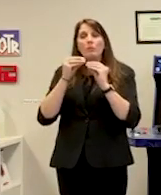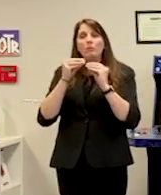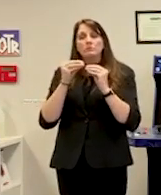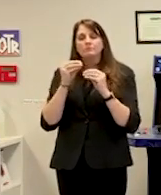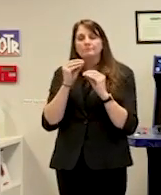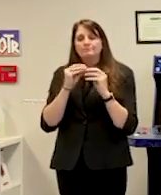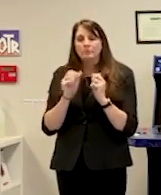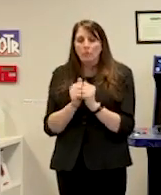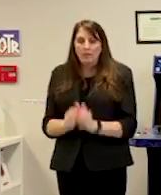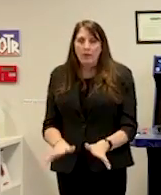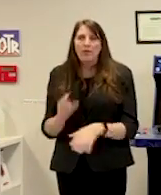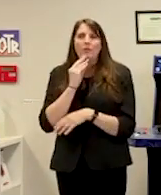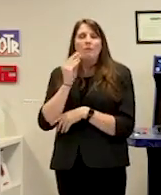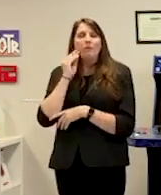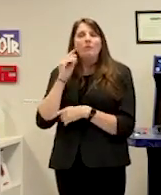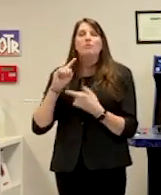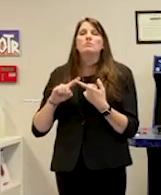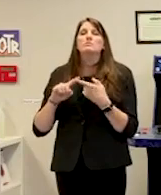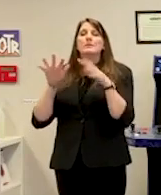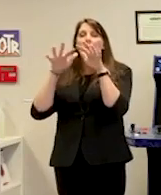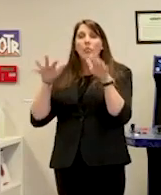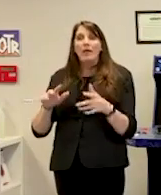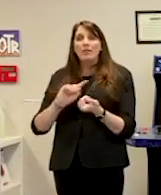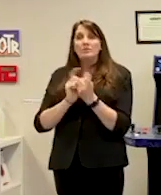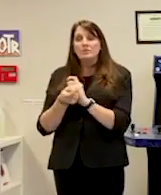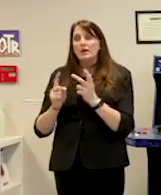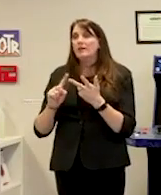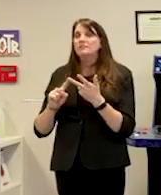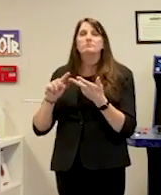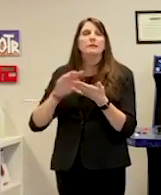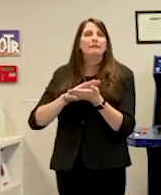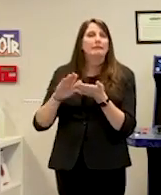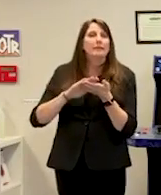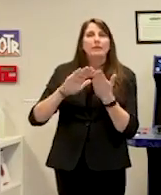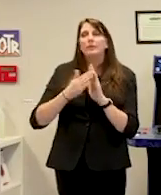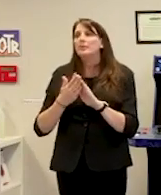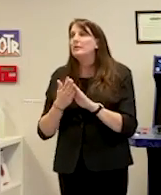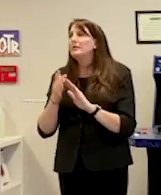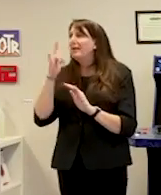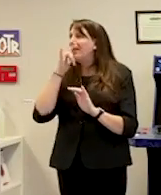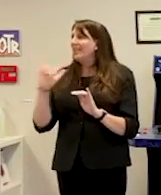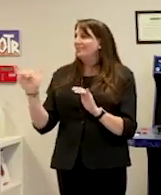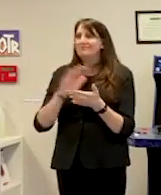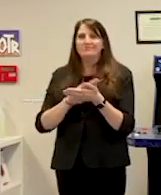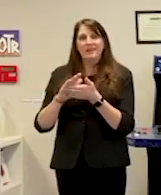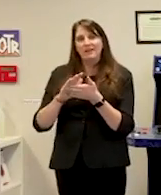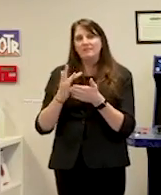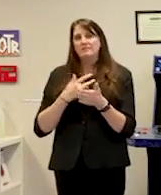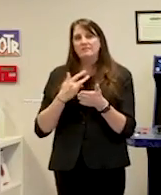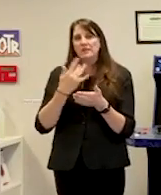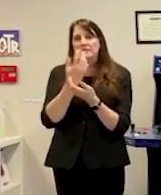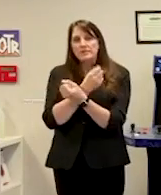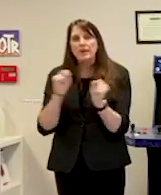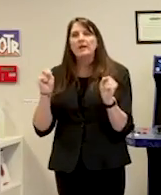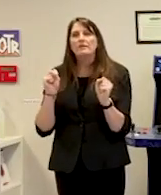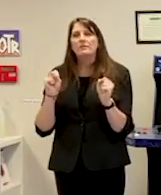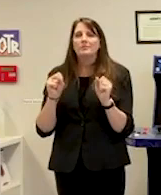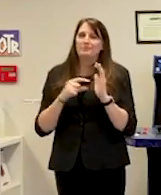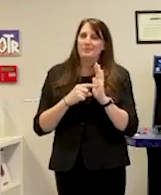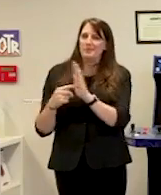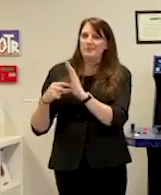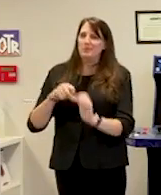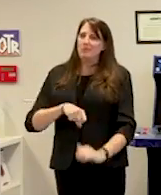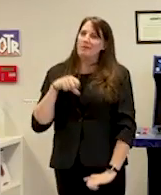and cleaning up our communities so they look better, feel safer, and show pride and ownership of where we live.